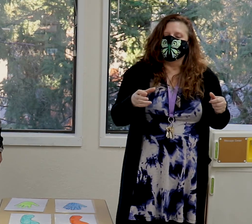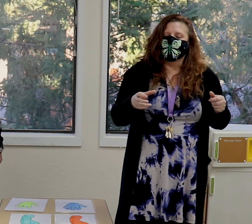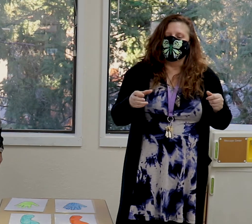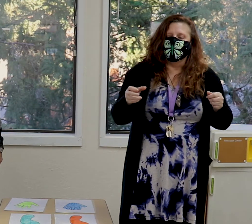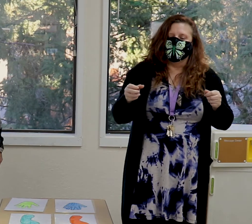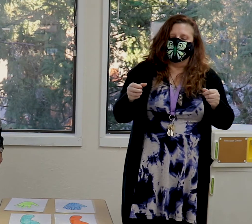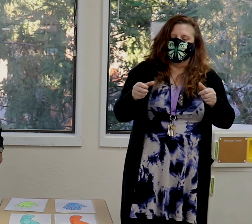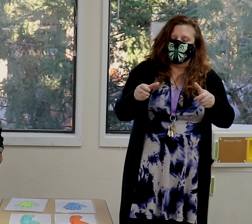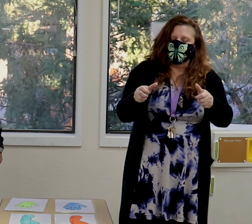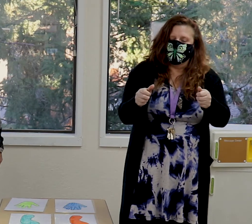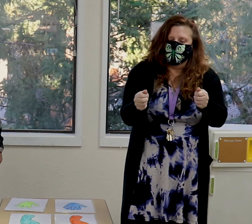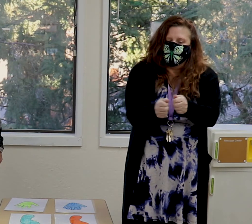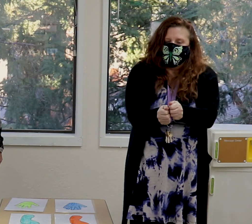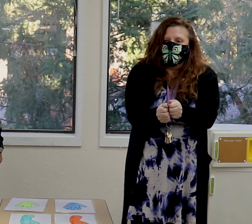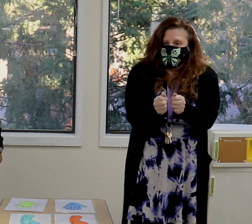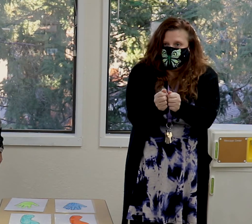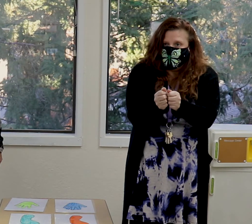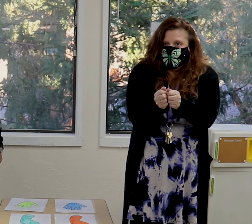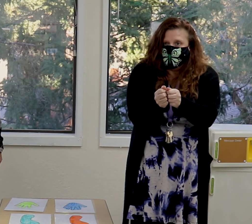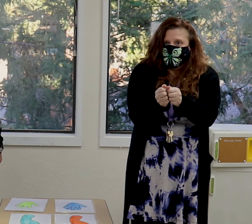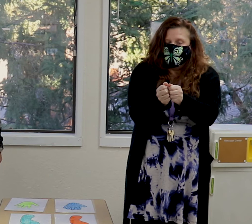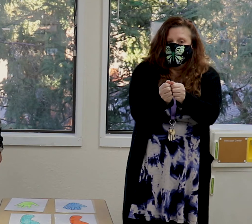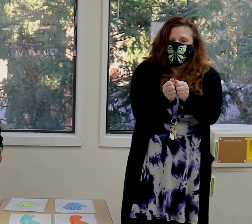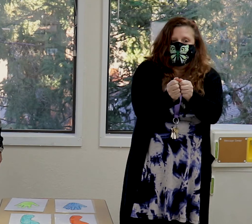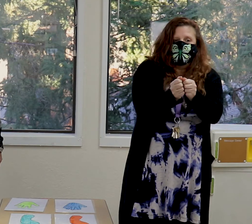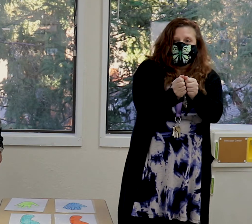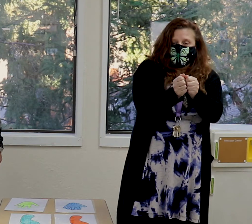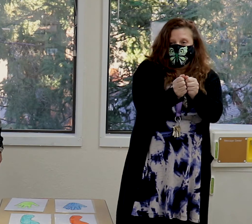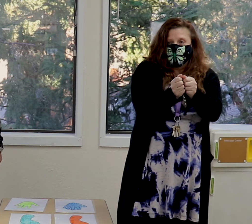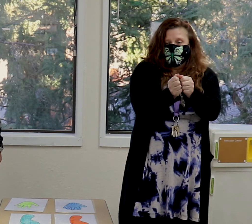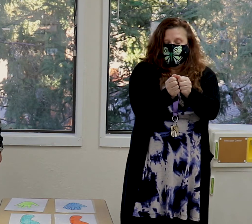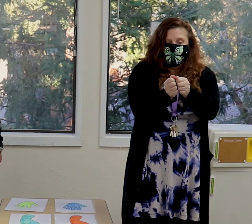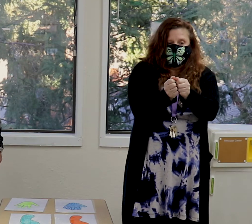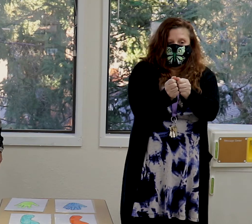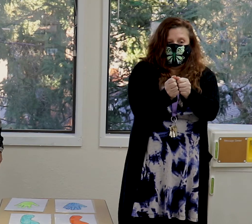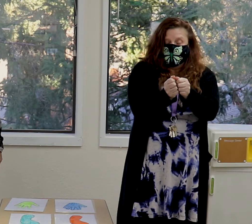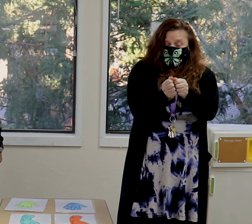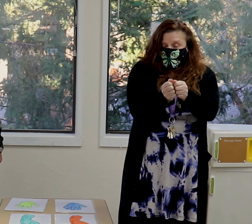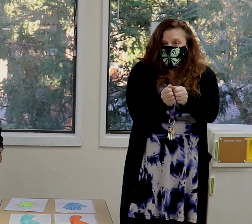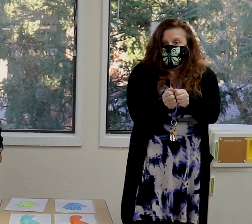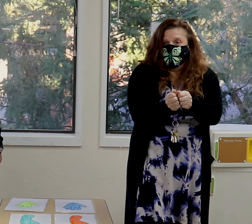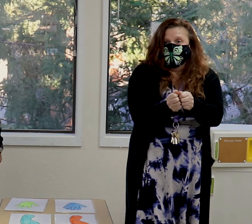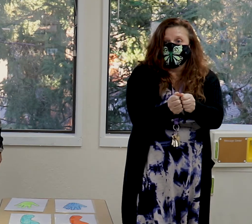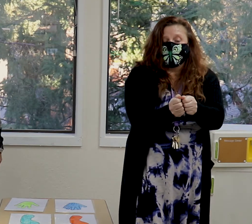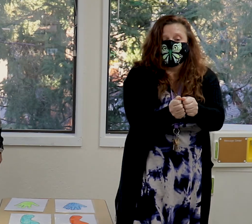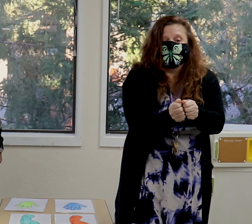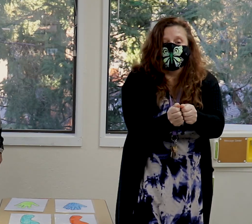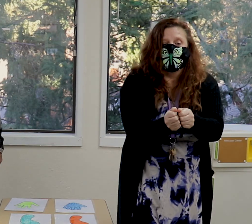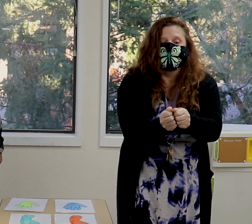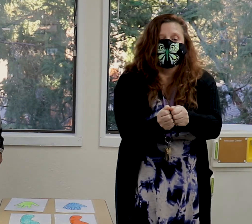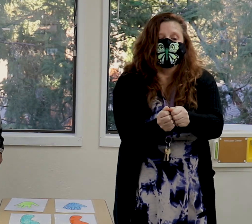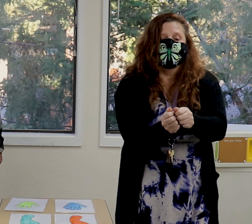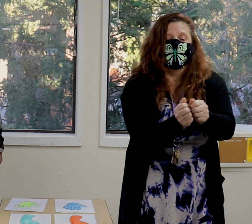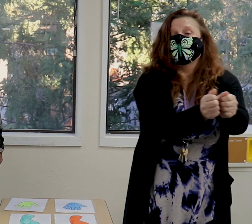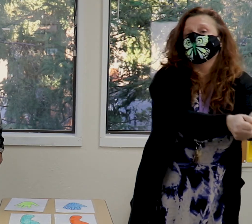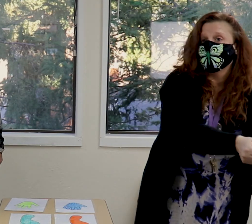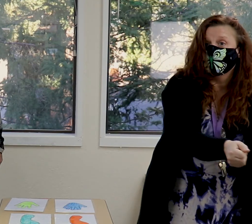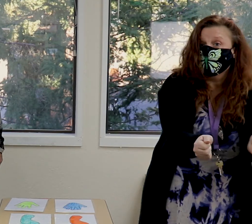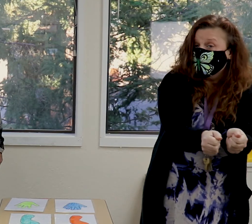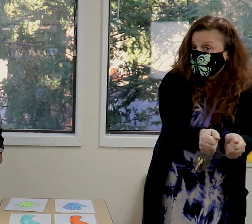run and you have them grab them, and you run or walk, wherever, and you try to put them in the other basket without touching